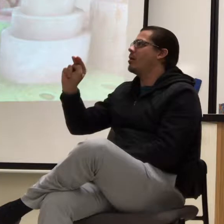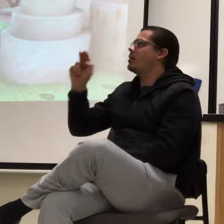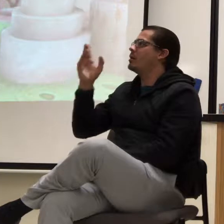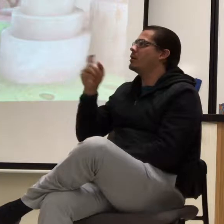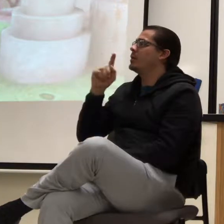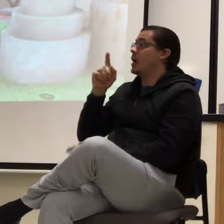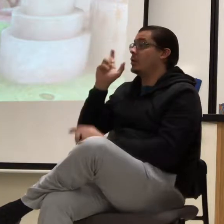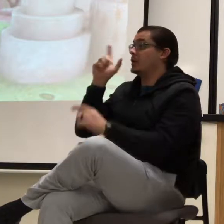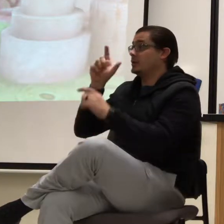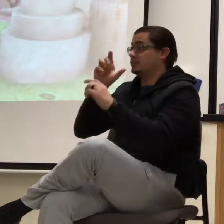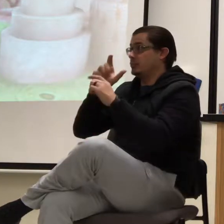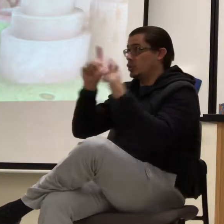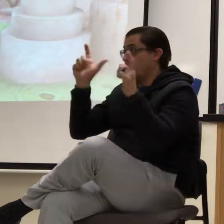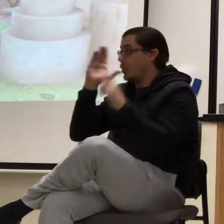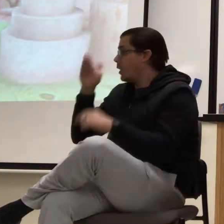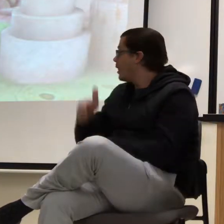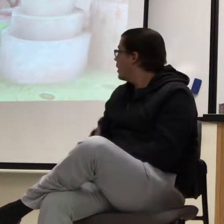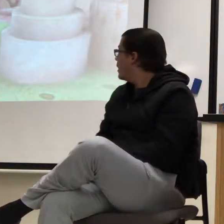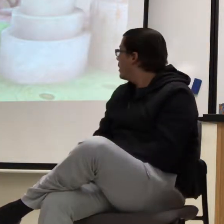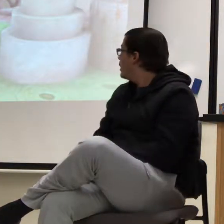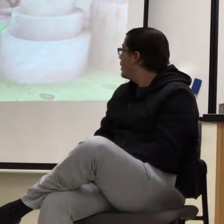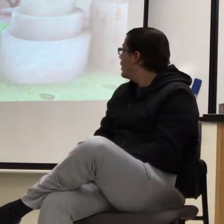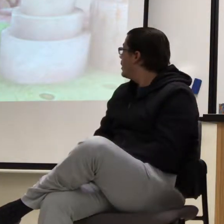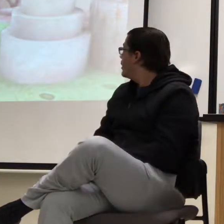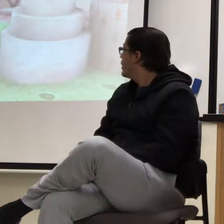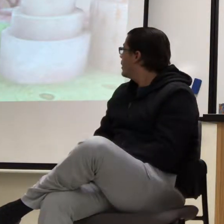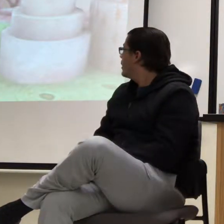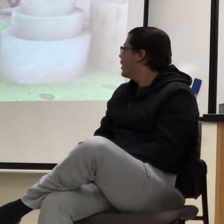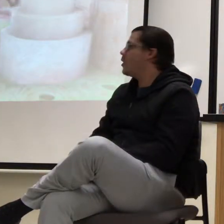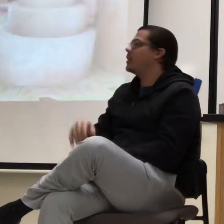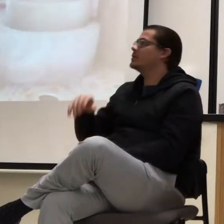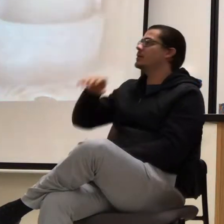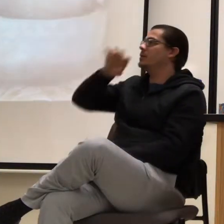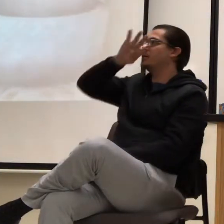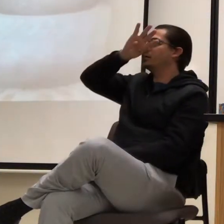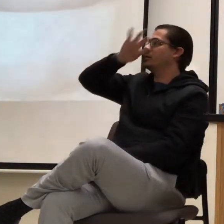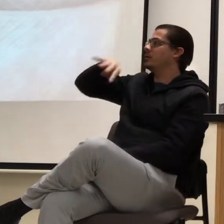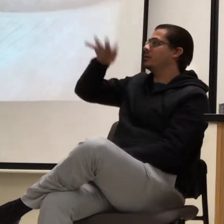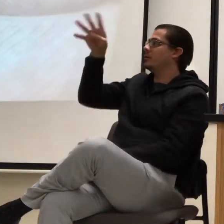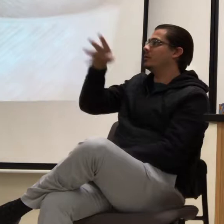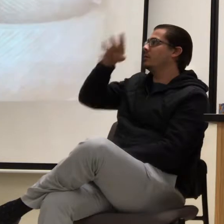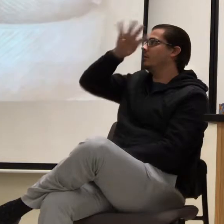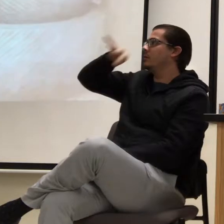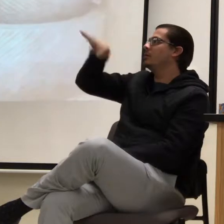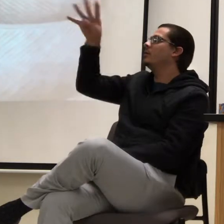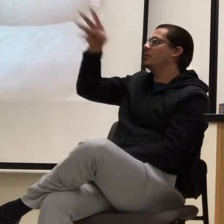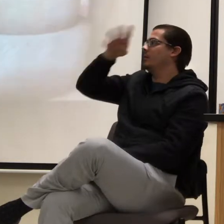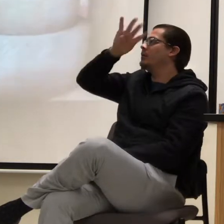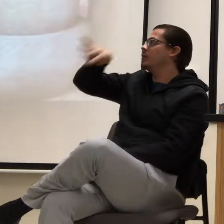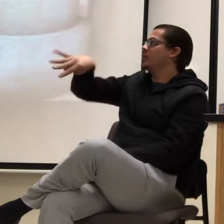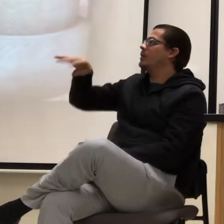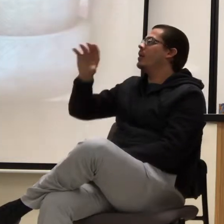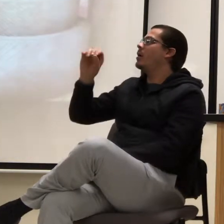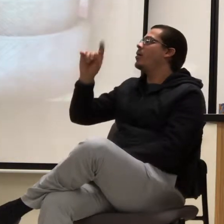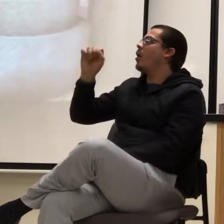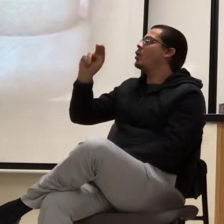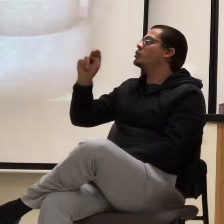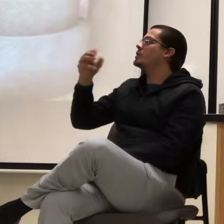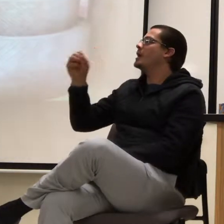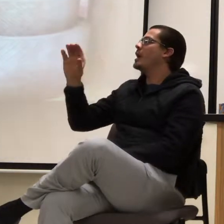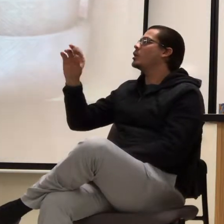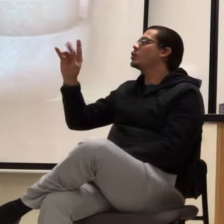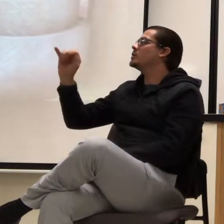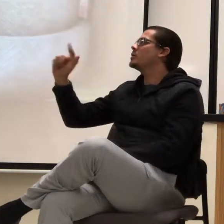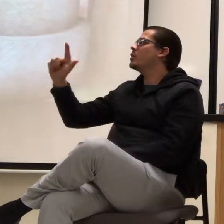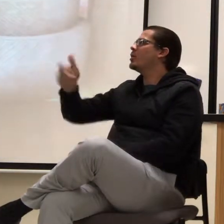really zoom in, is this alternating arrangement of collagen and crystals. Do you see how each layer,